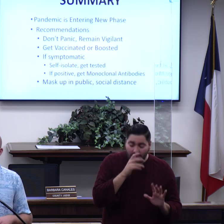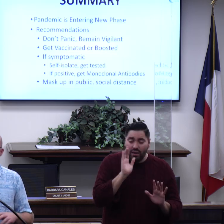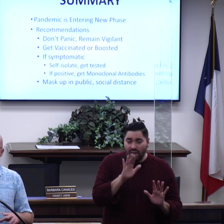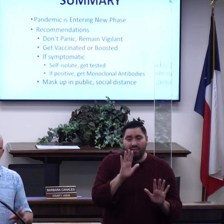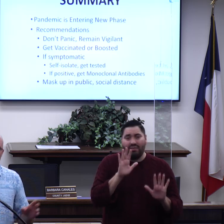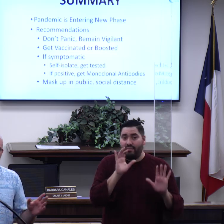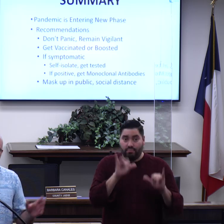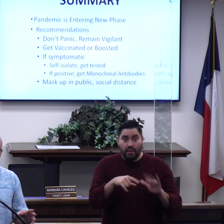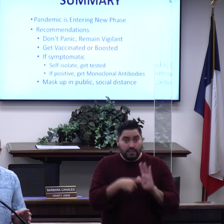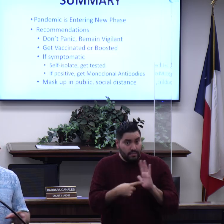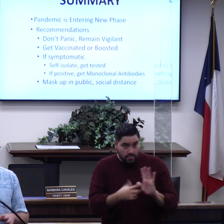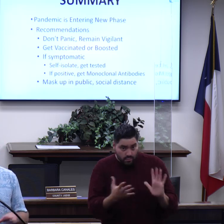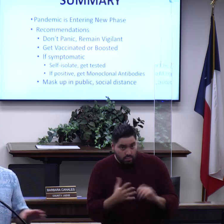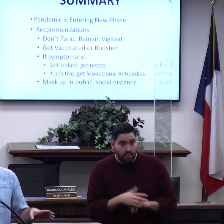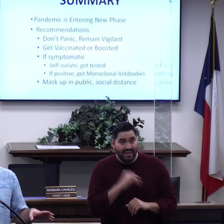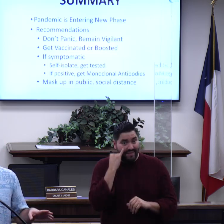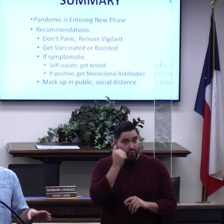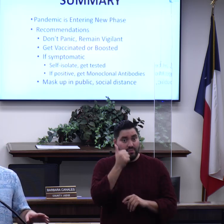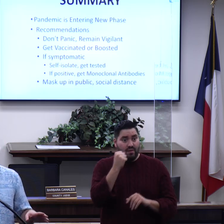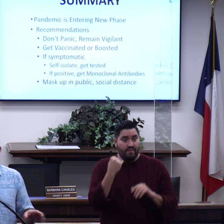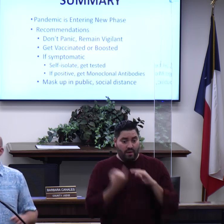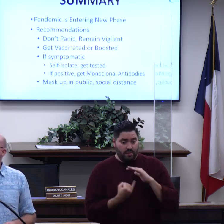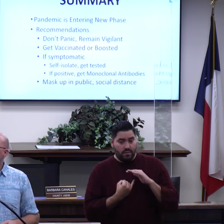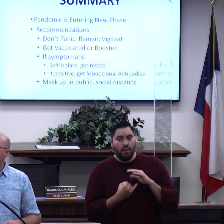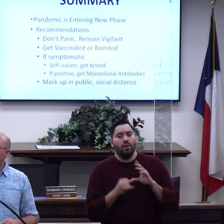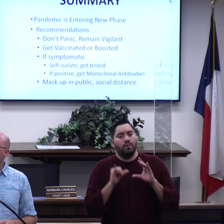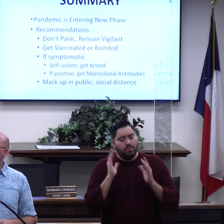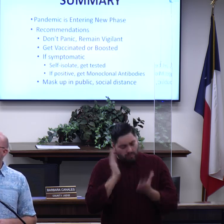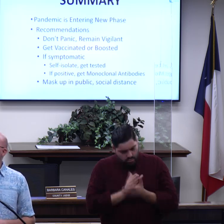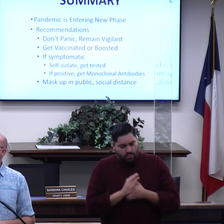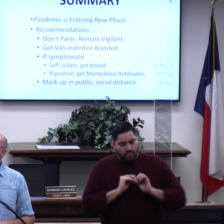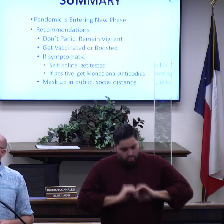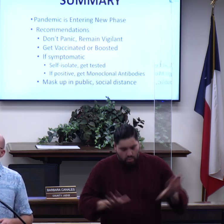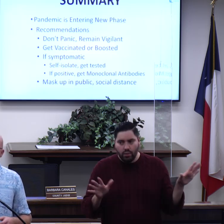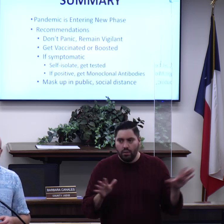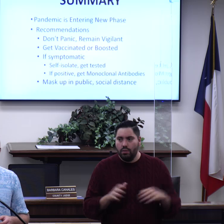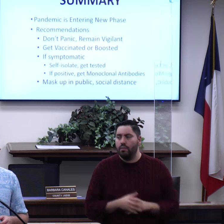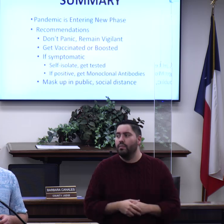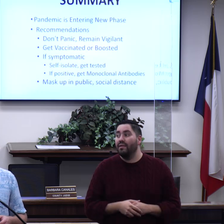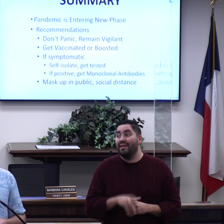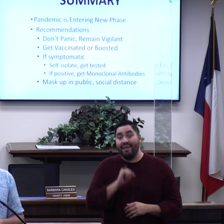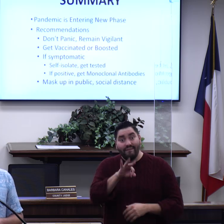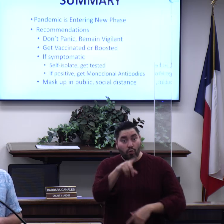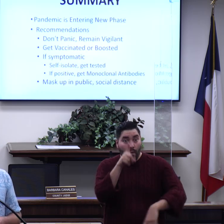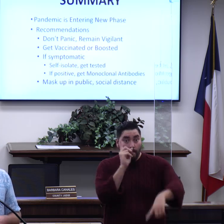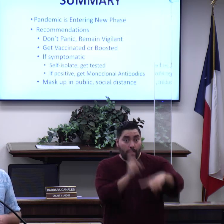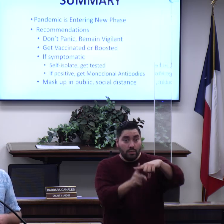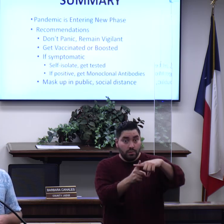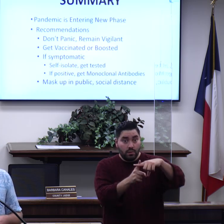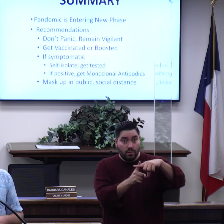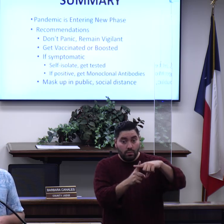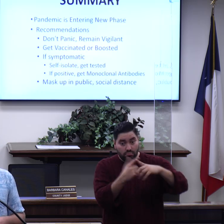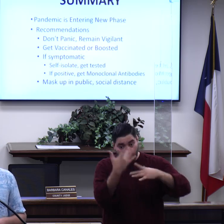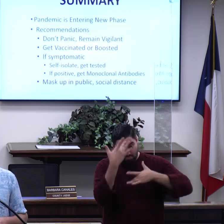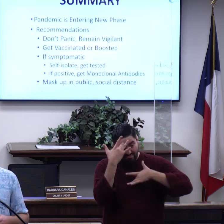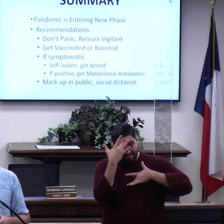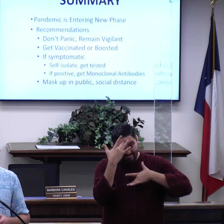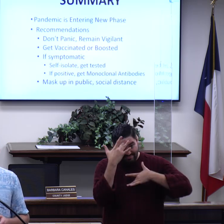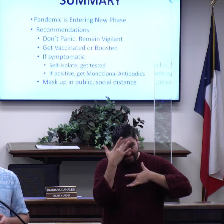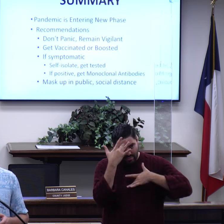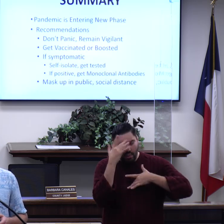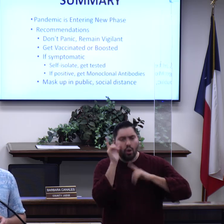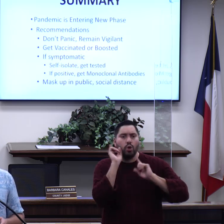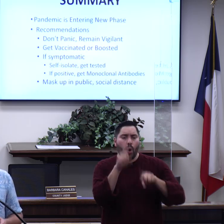symptomatic. That's how, if you self-isolate, that's how you stop the spread and stop the chain. If you're positive, after getting tested, go and